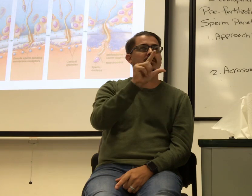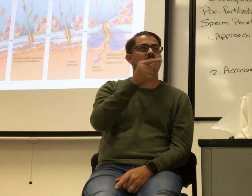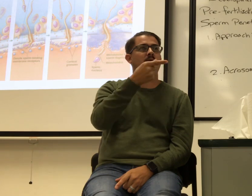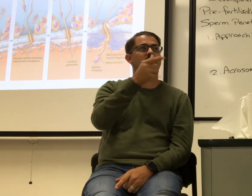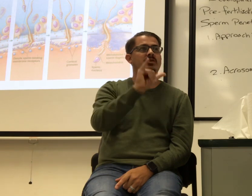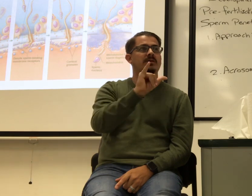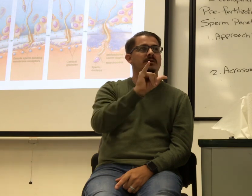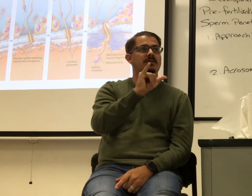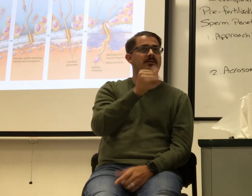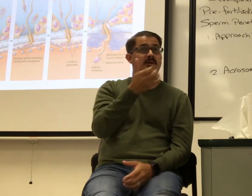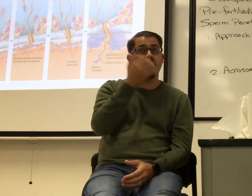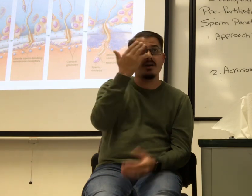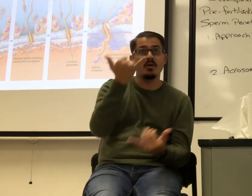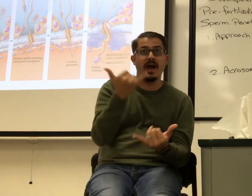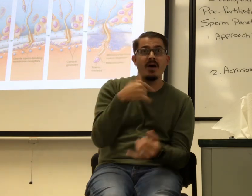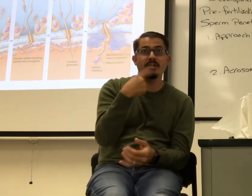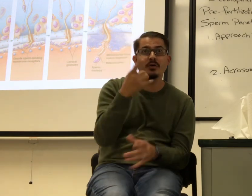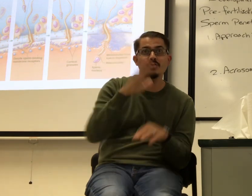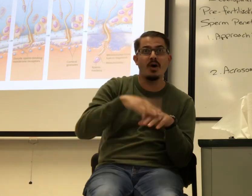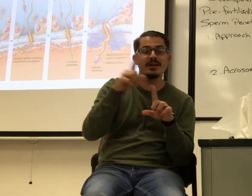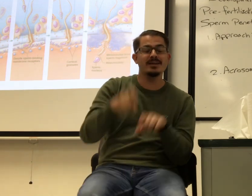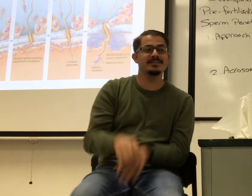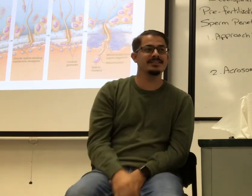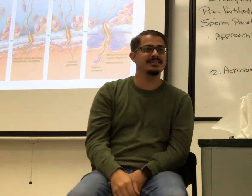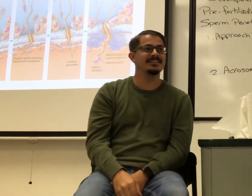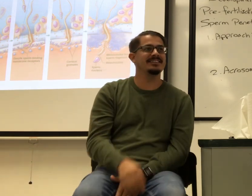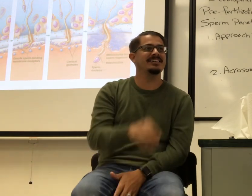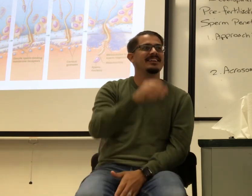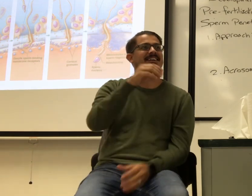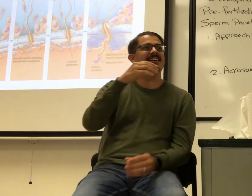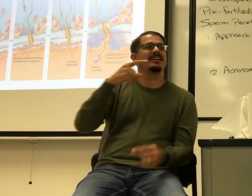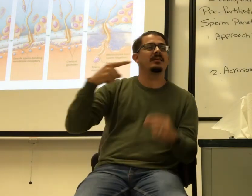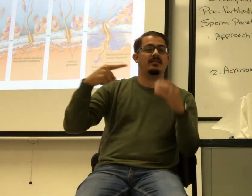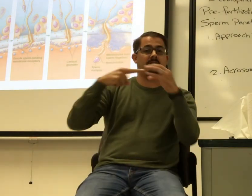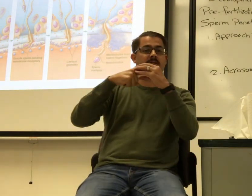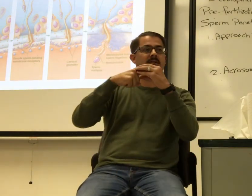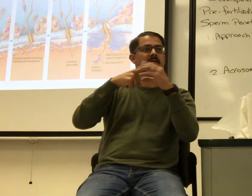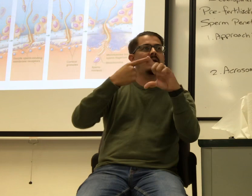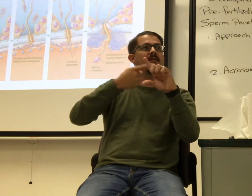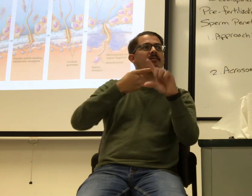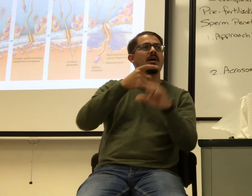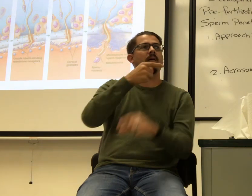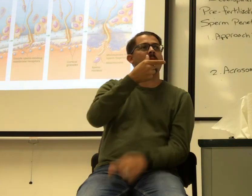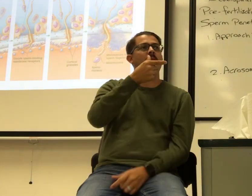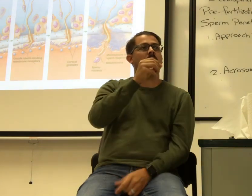thing? Oh, you want to know now, huh? Yeah. The acrosomal cap is derived from Golgi.